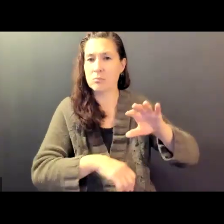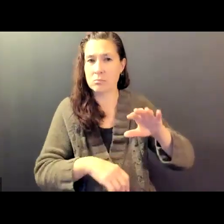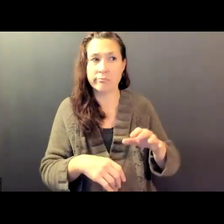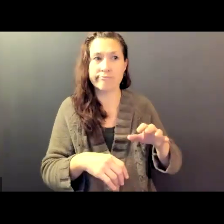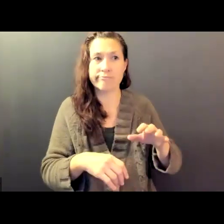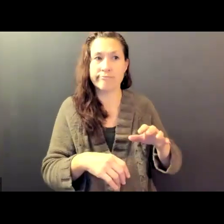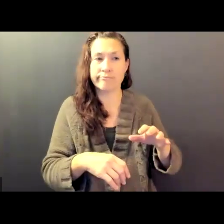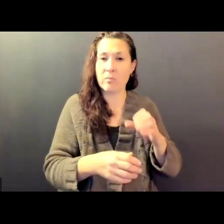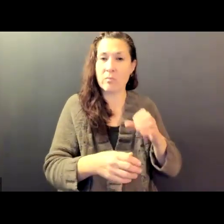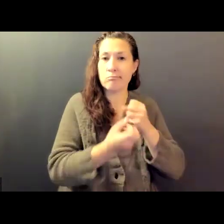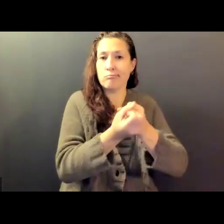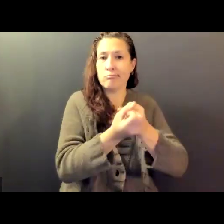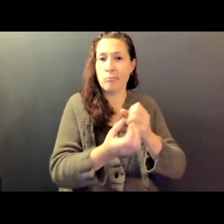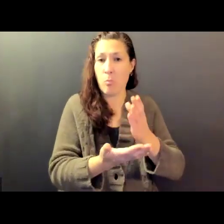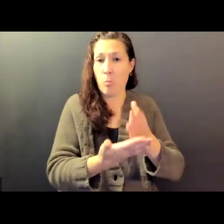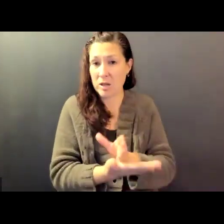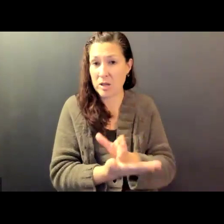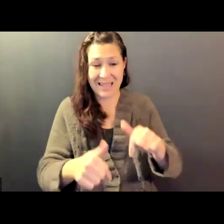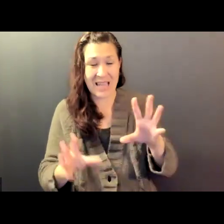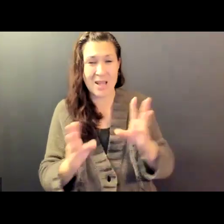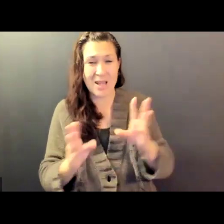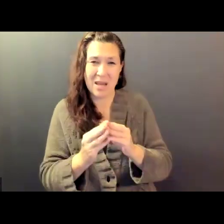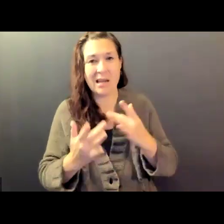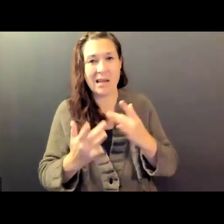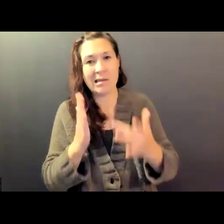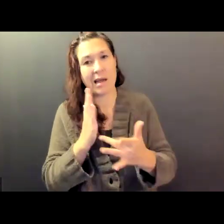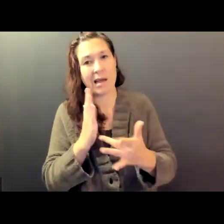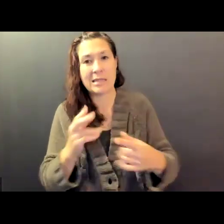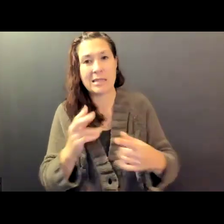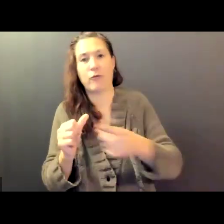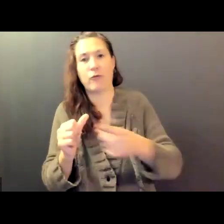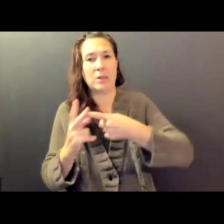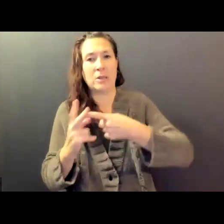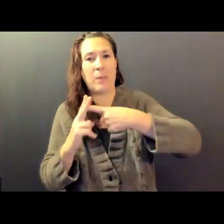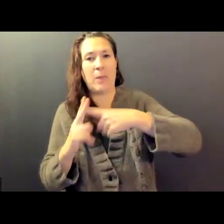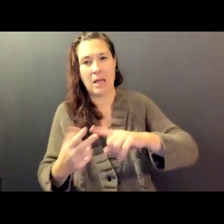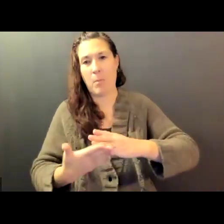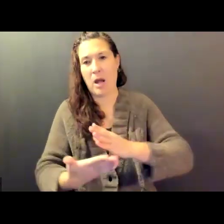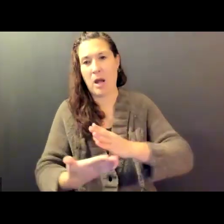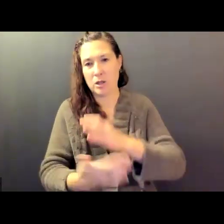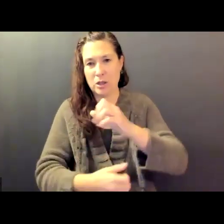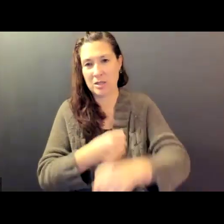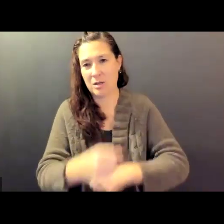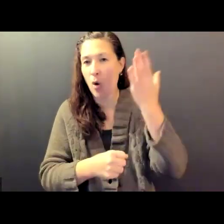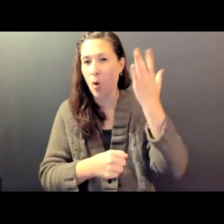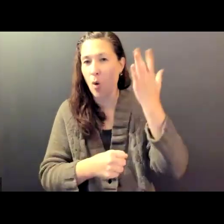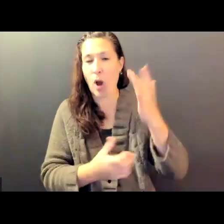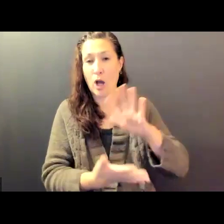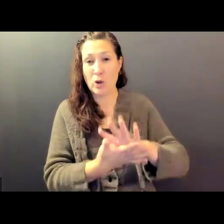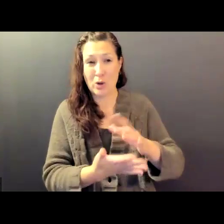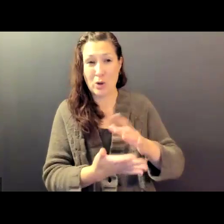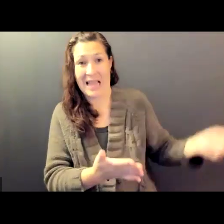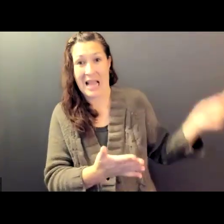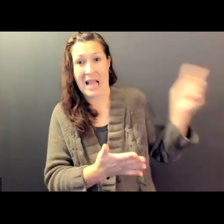this meeting technically is the launch of the budget season officially, because schools got their budgets last week, we had